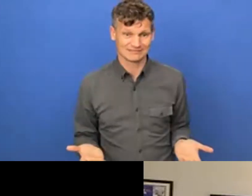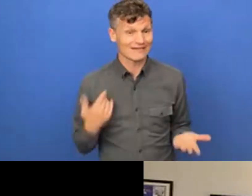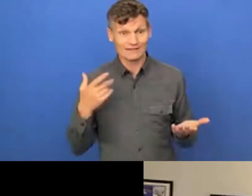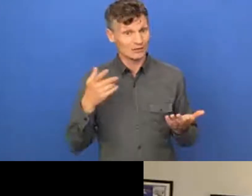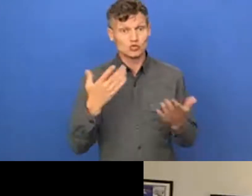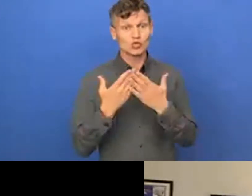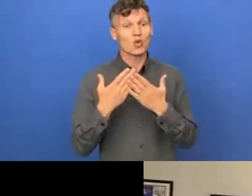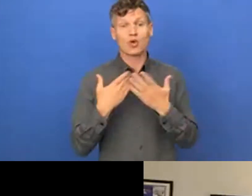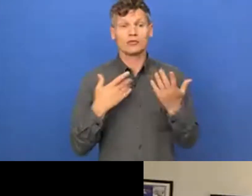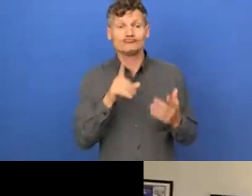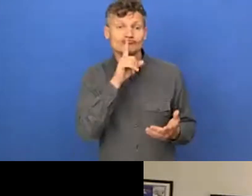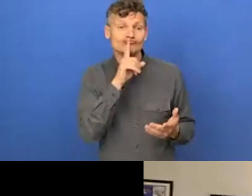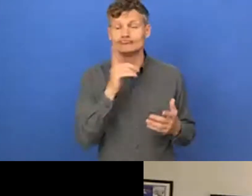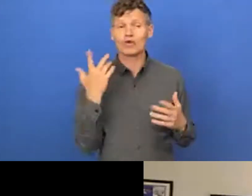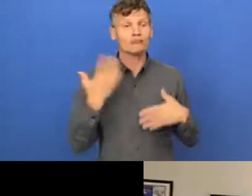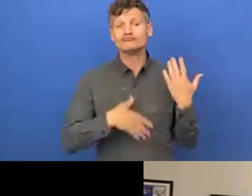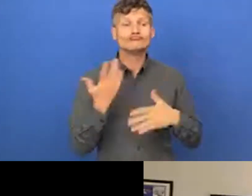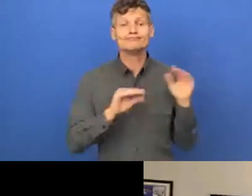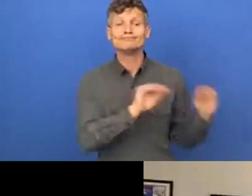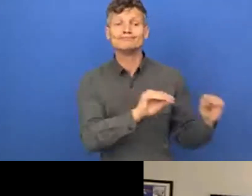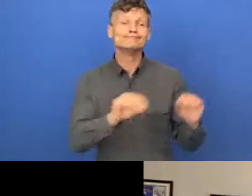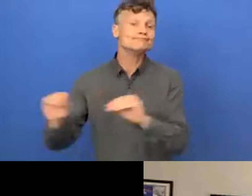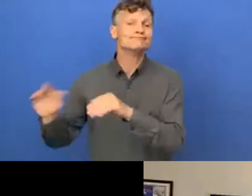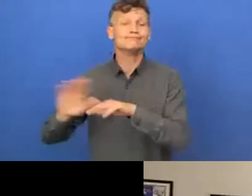see evidence that teachers are